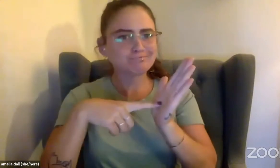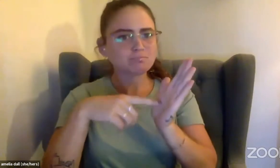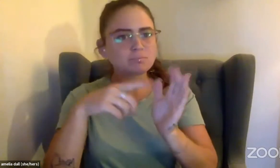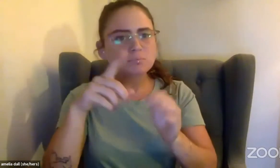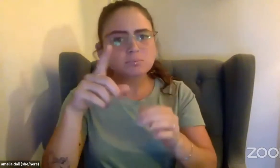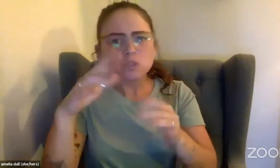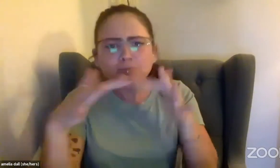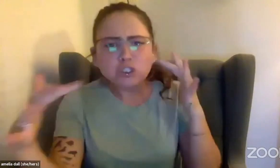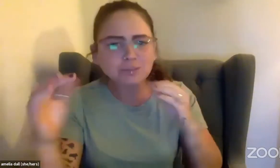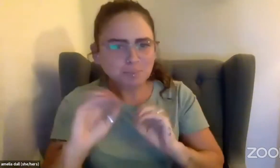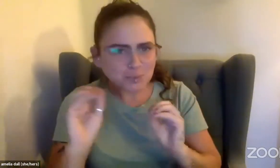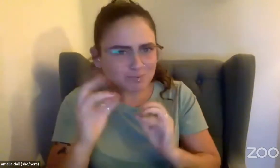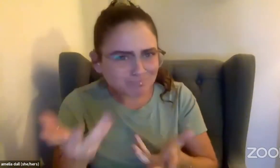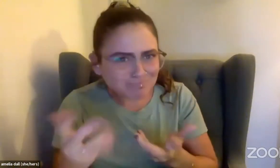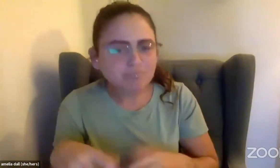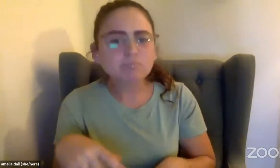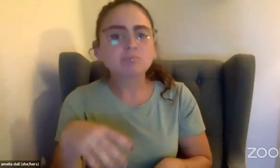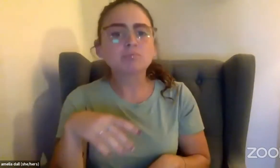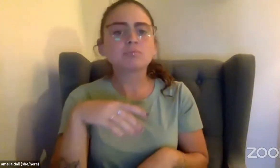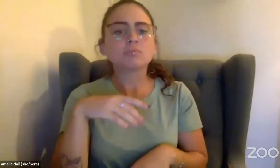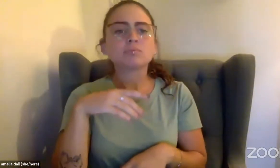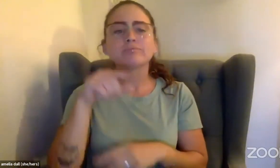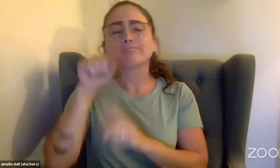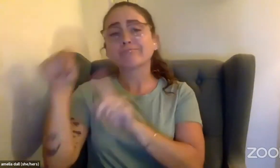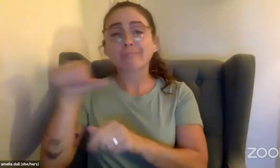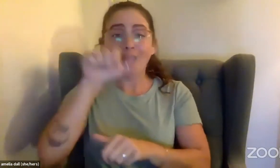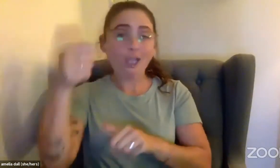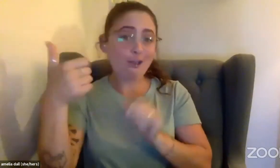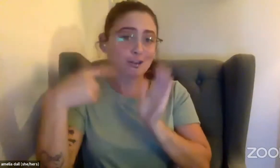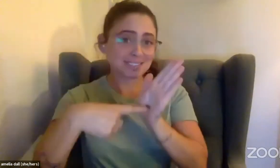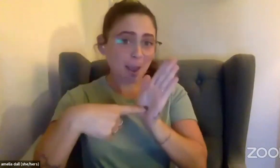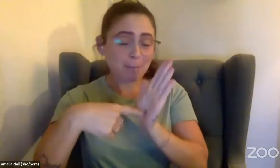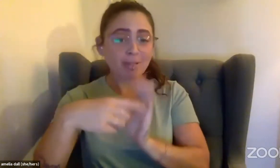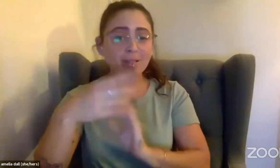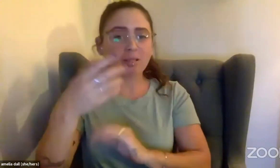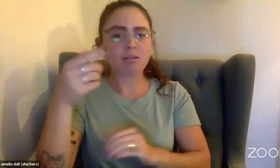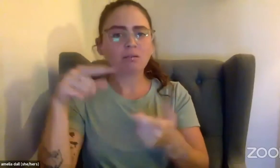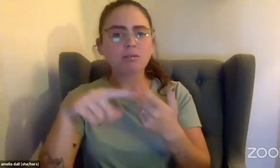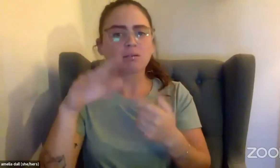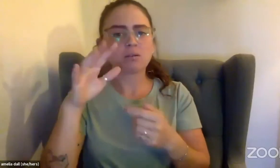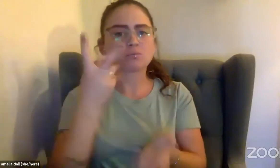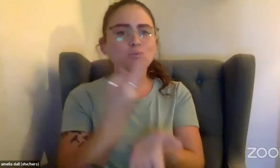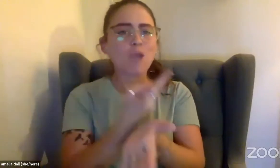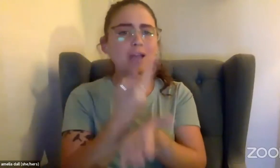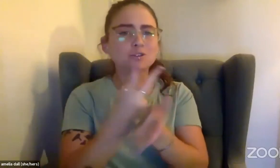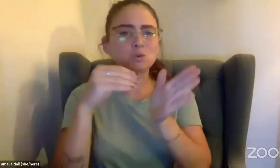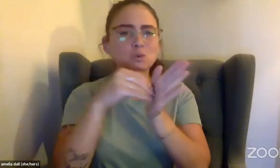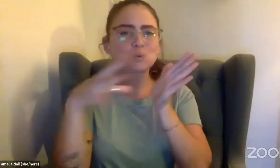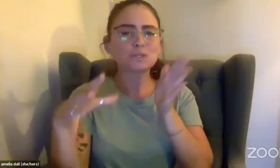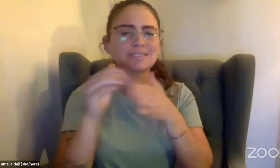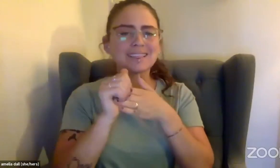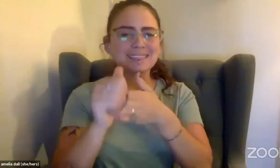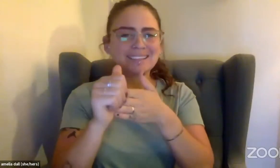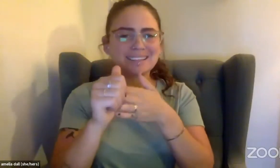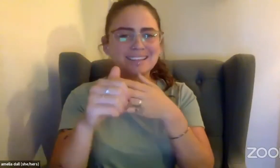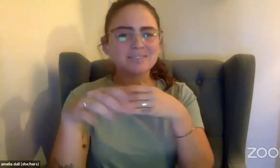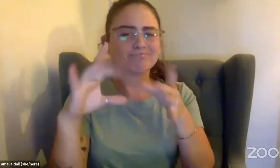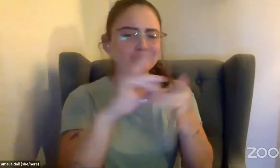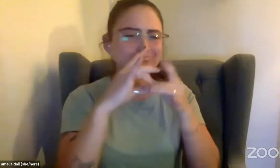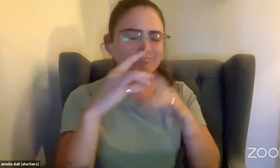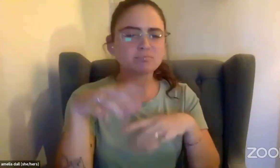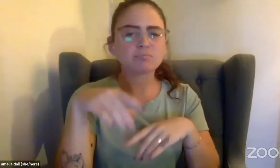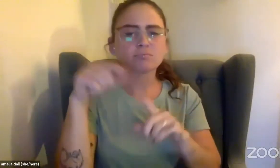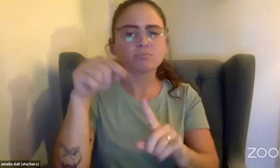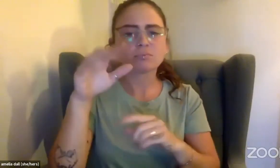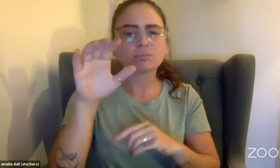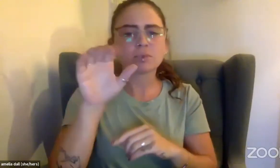obvious recognition towards diversity. The Graduate Student-Led Collaborative Society for Ancient Studies